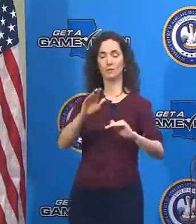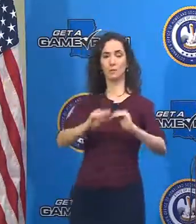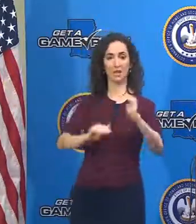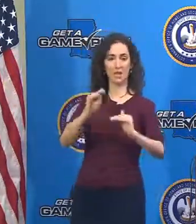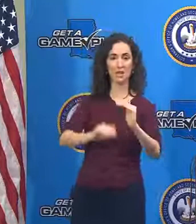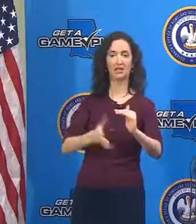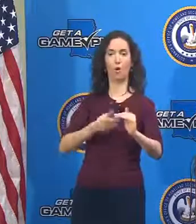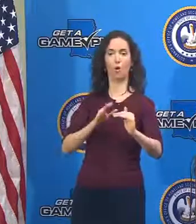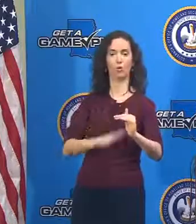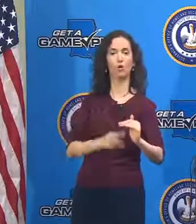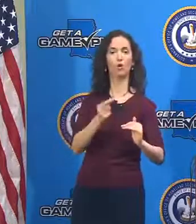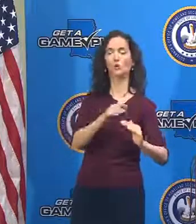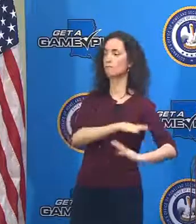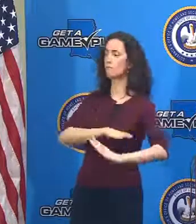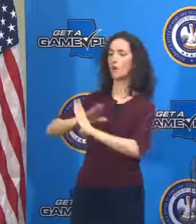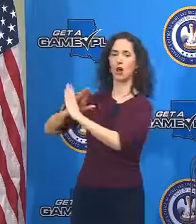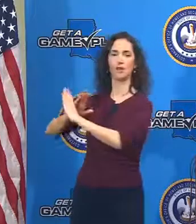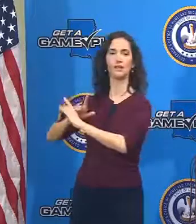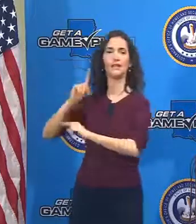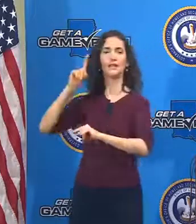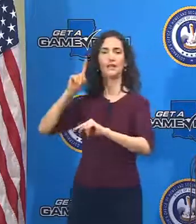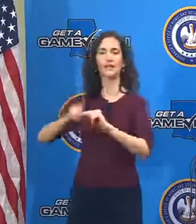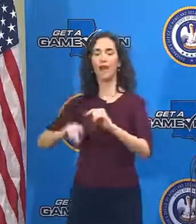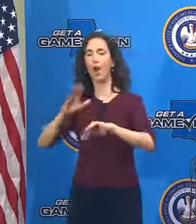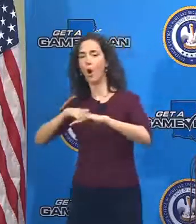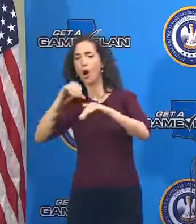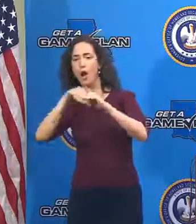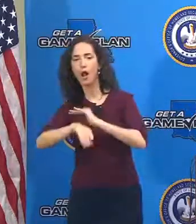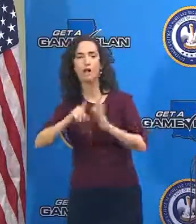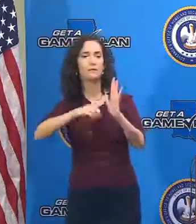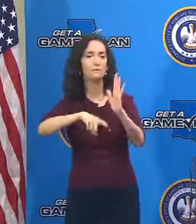and their owner from conducting and completing on-site